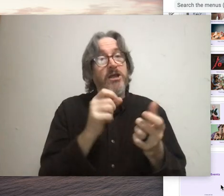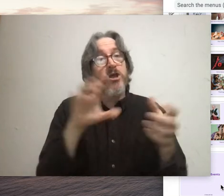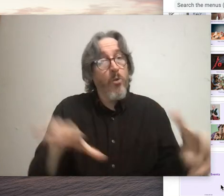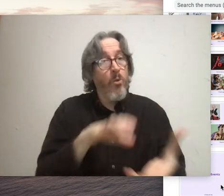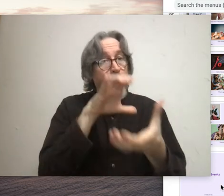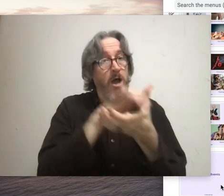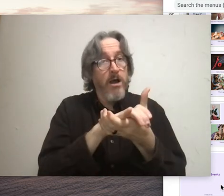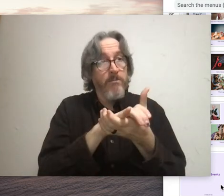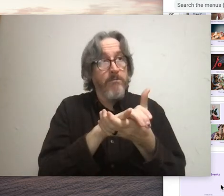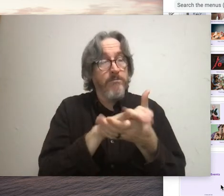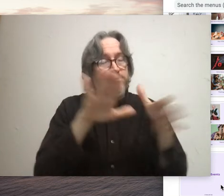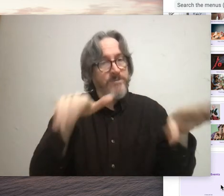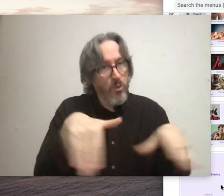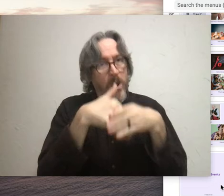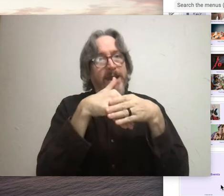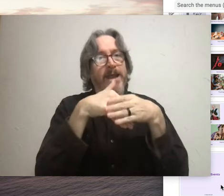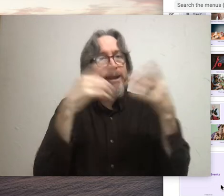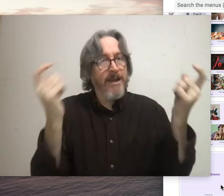anniversary,